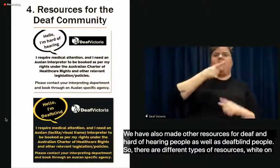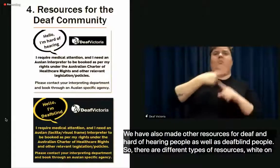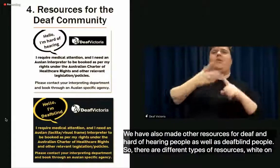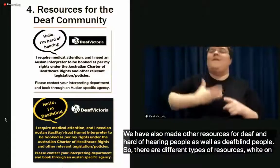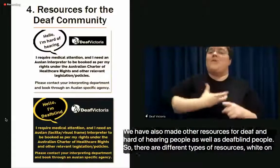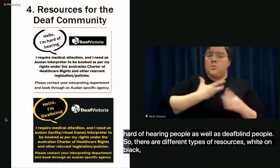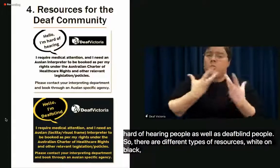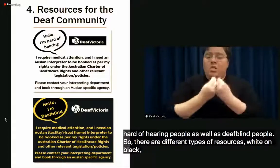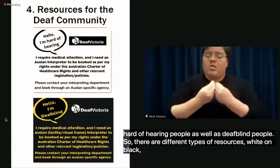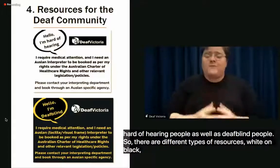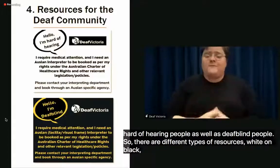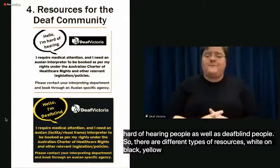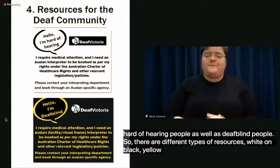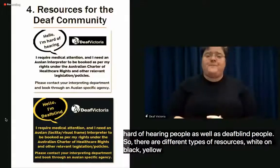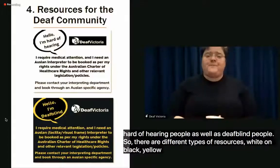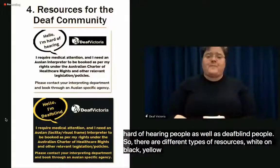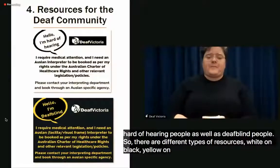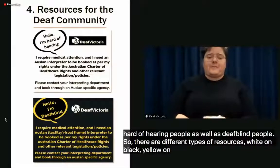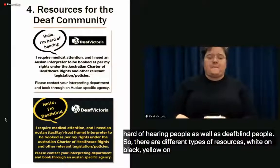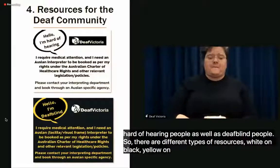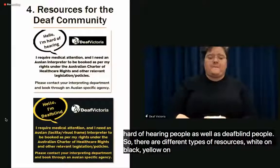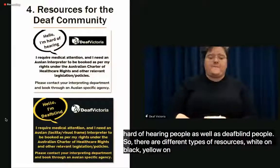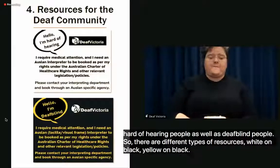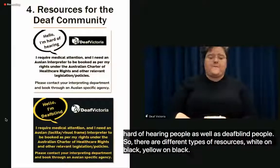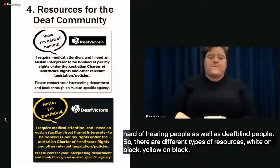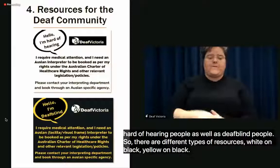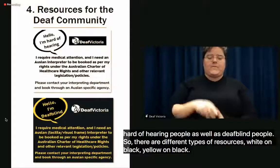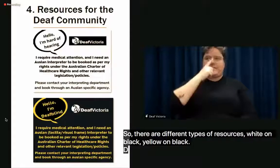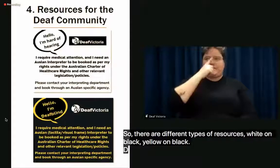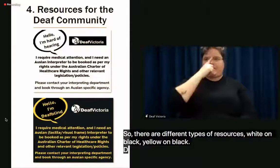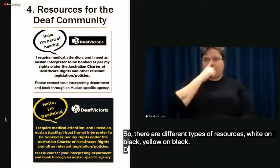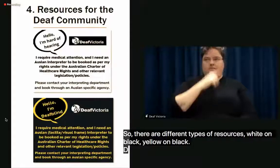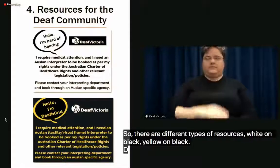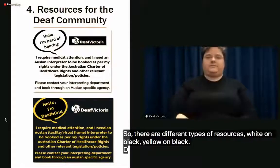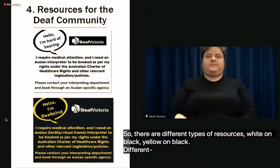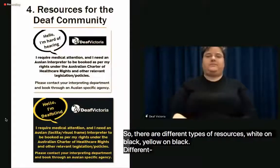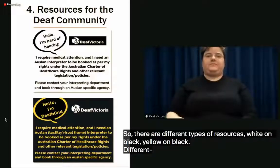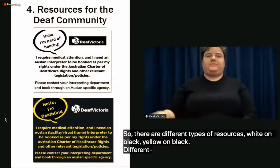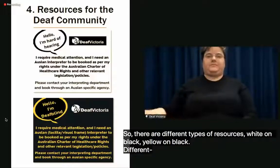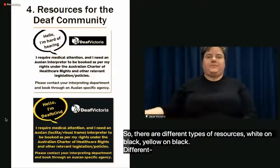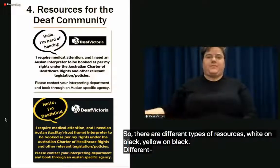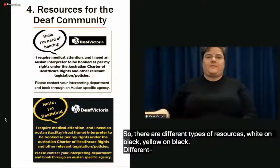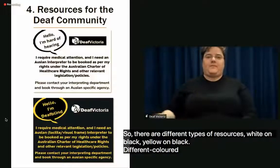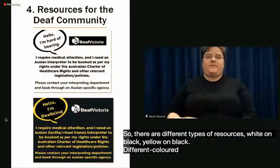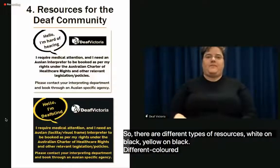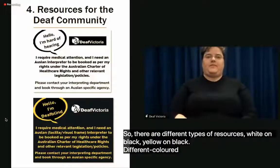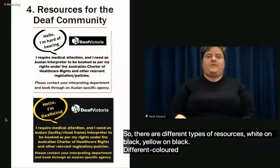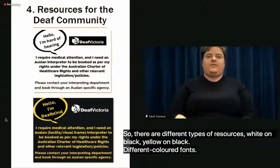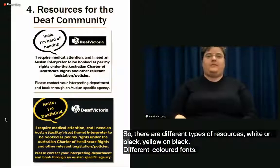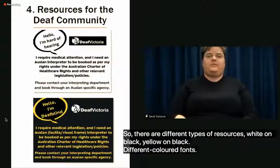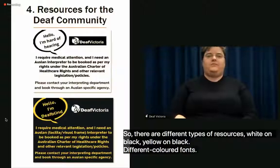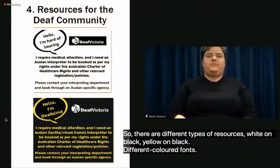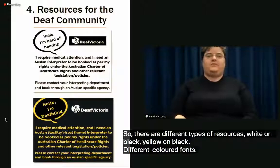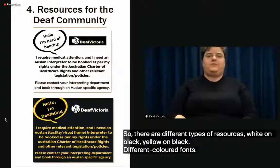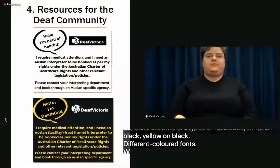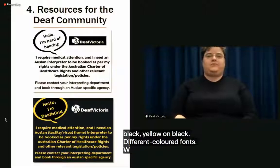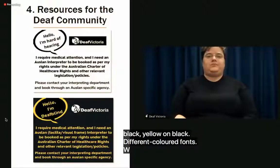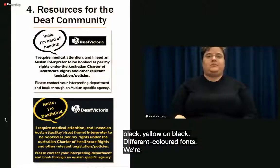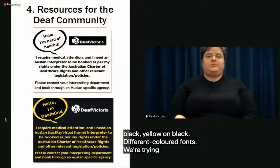different colored fonts. We're trying to create a variety of resources to meet a range